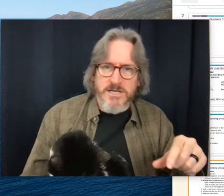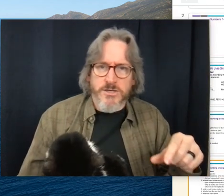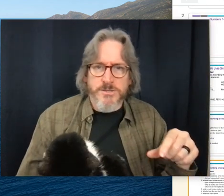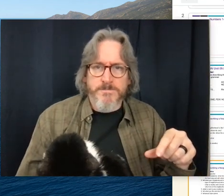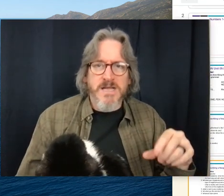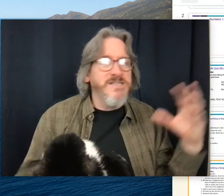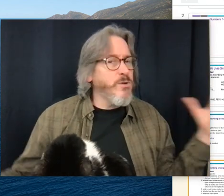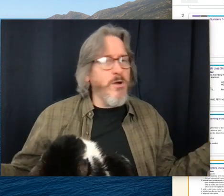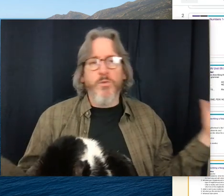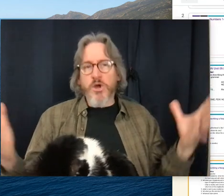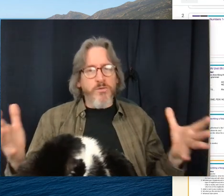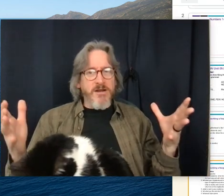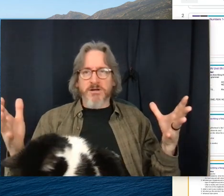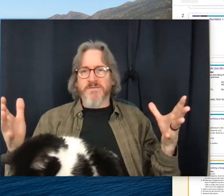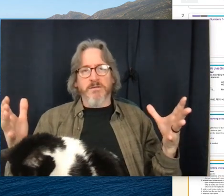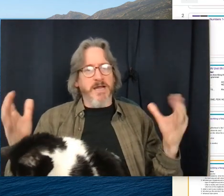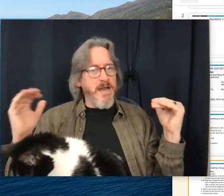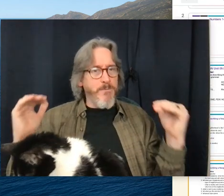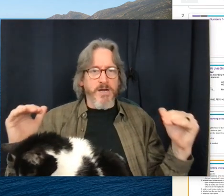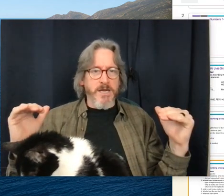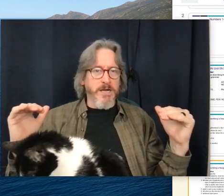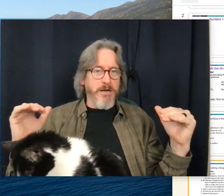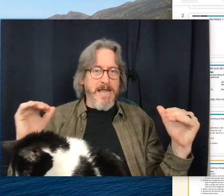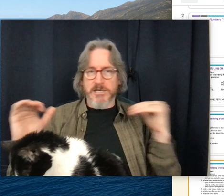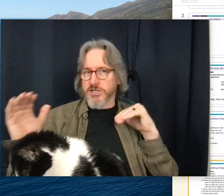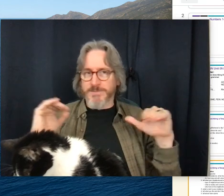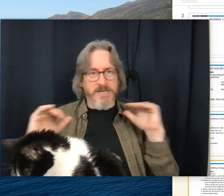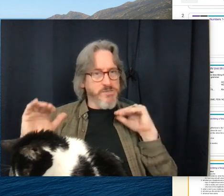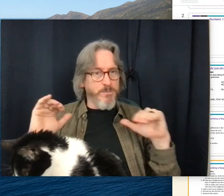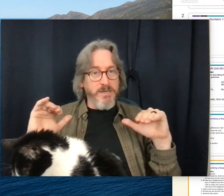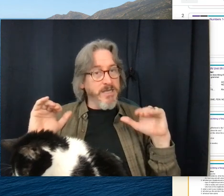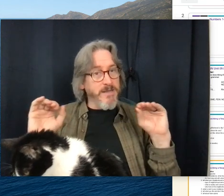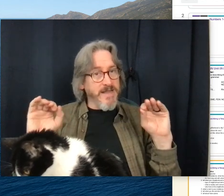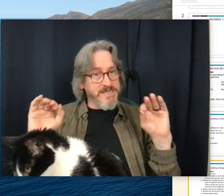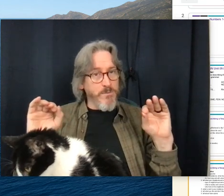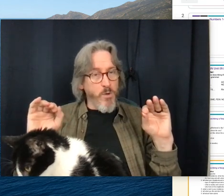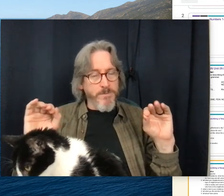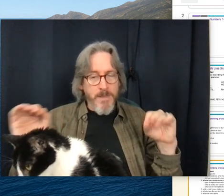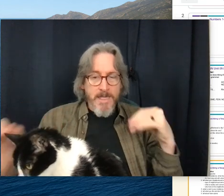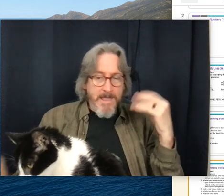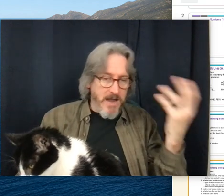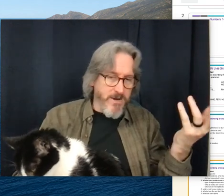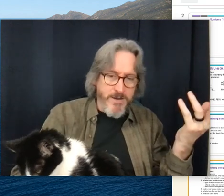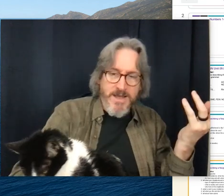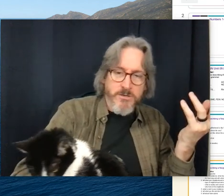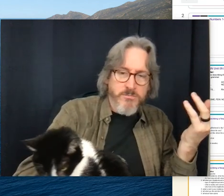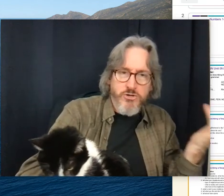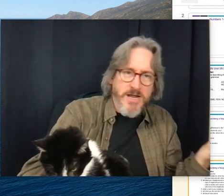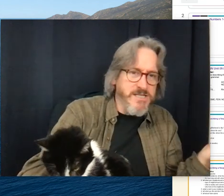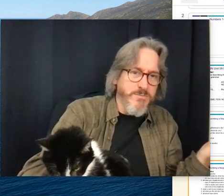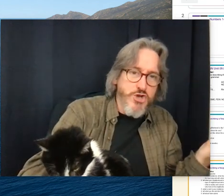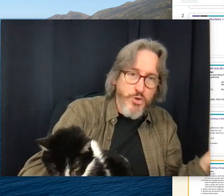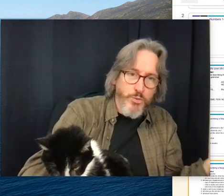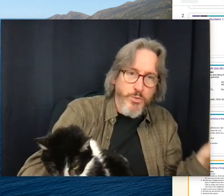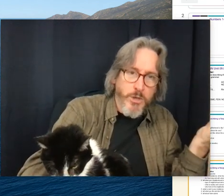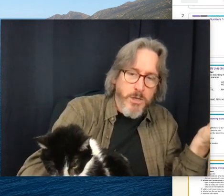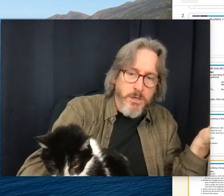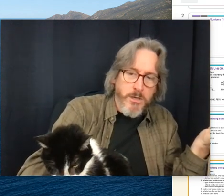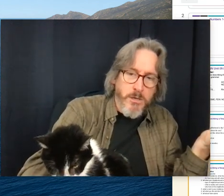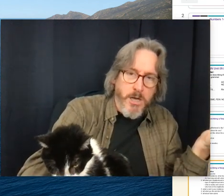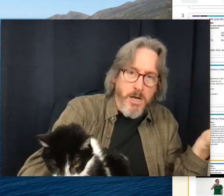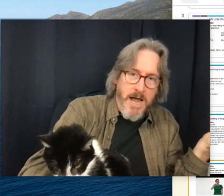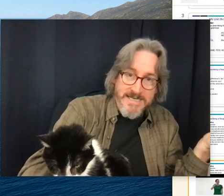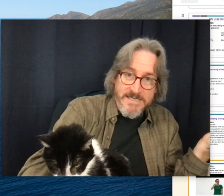the slideshows. So we know the narrative outline. I put it in here again just because we're building on that same one. I'd recommend trying some new